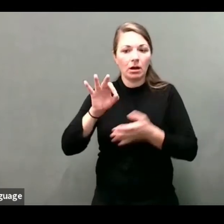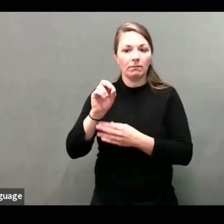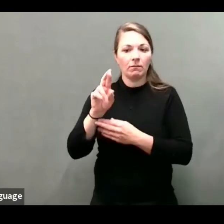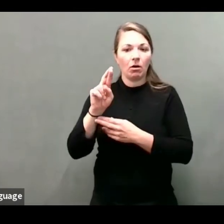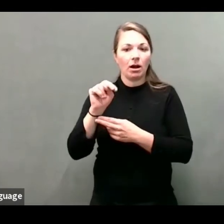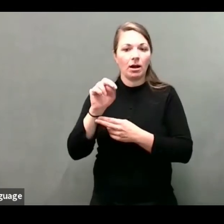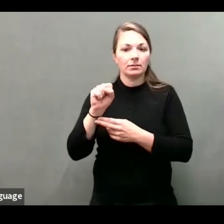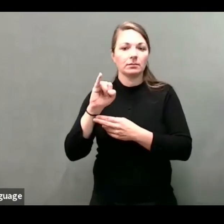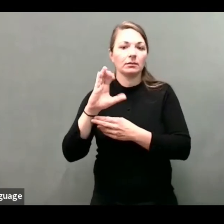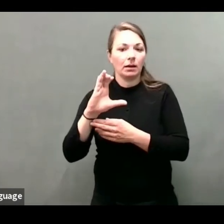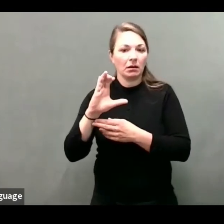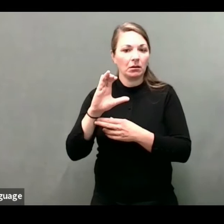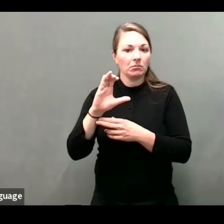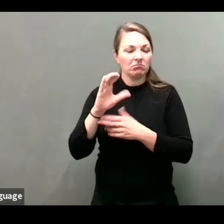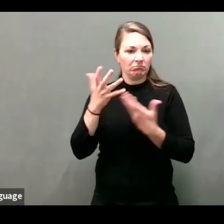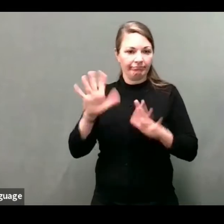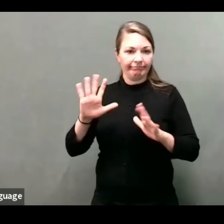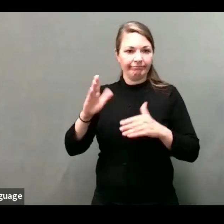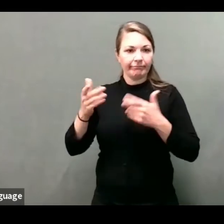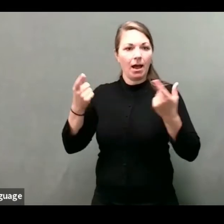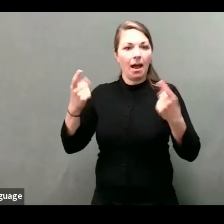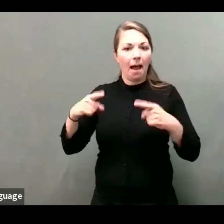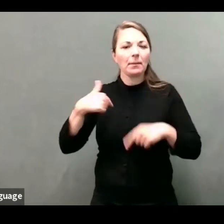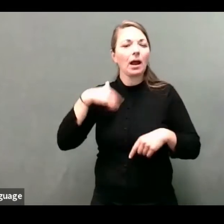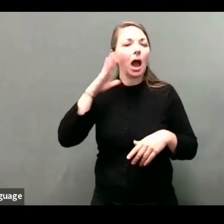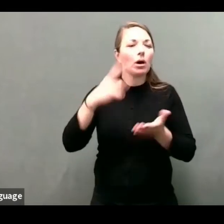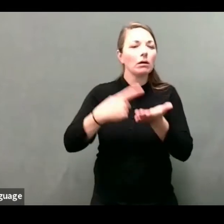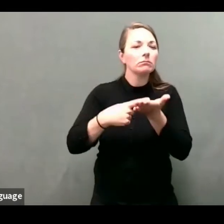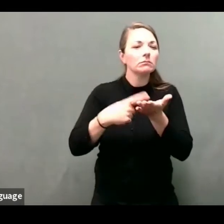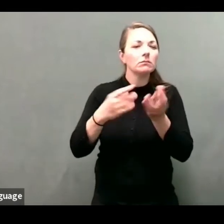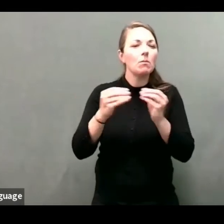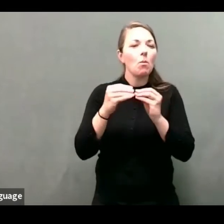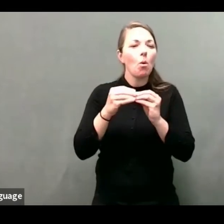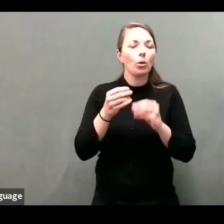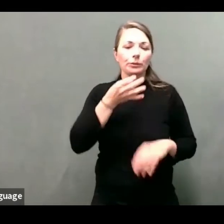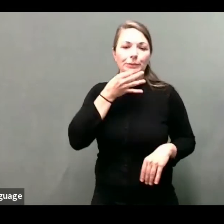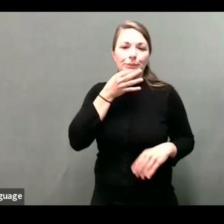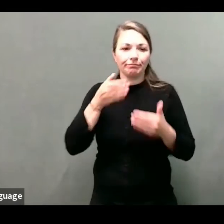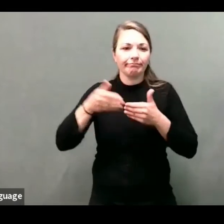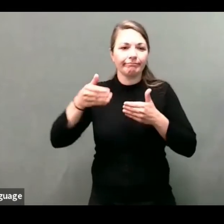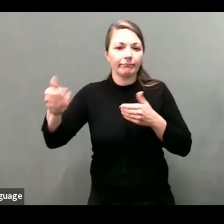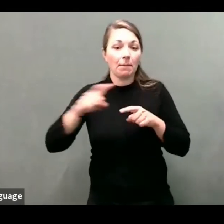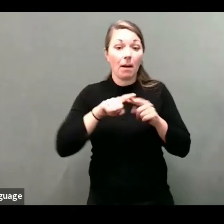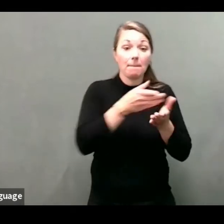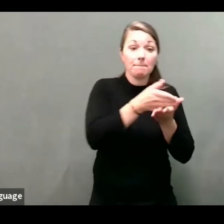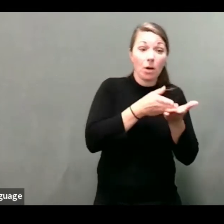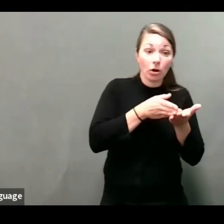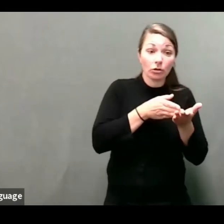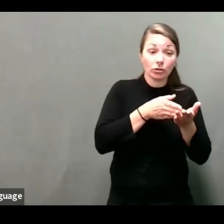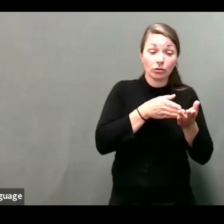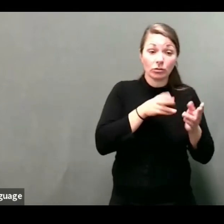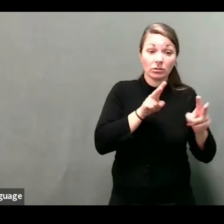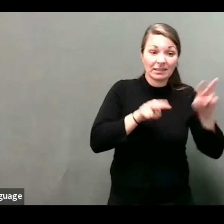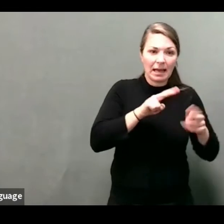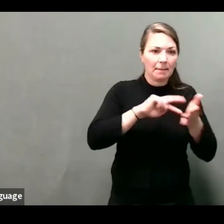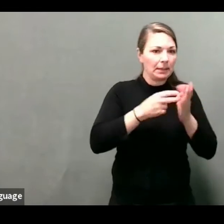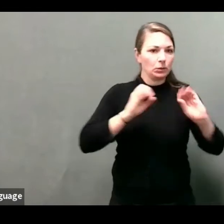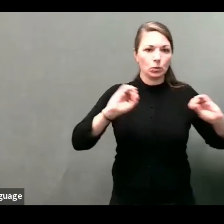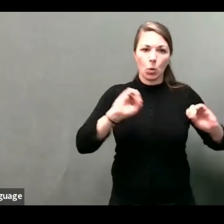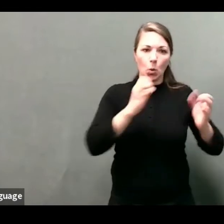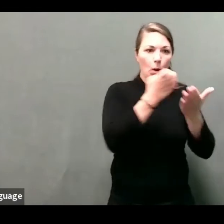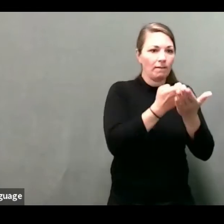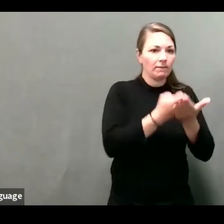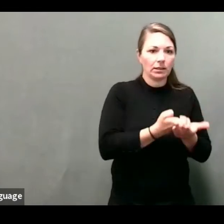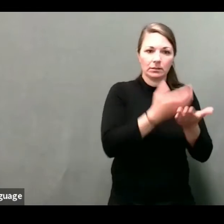go through kind of the steps of what that exam is in a little bit here as well. But partial exam, no evidence collected. Complete